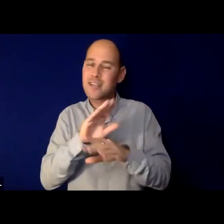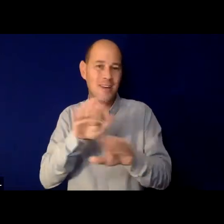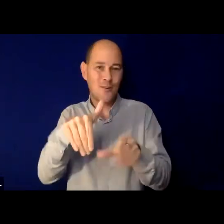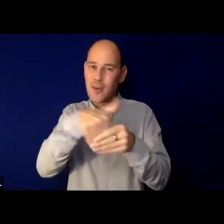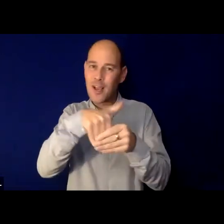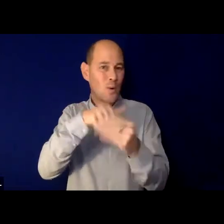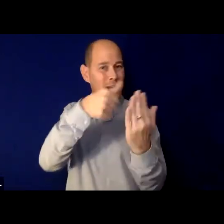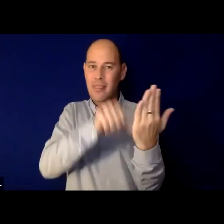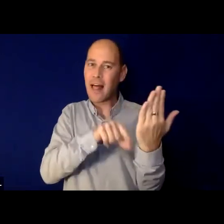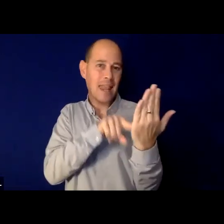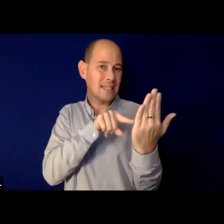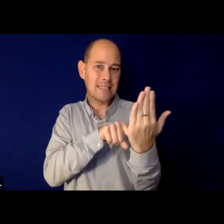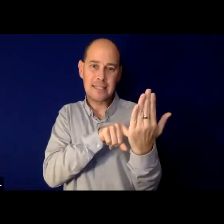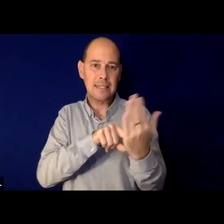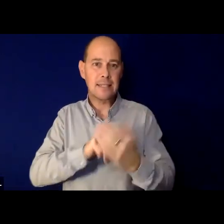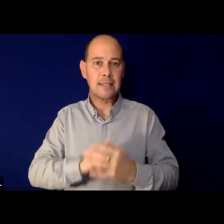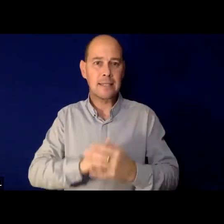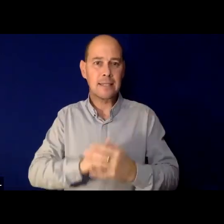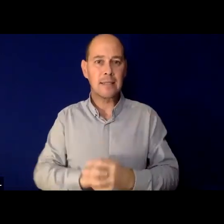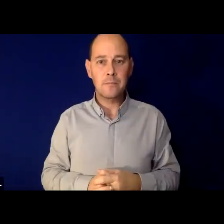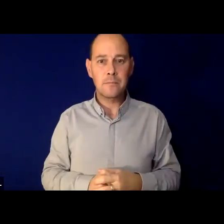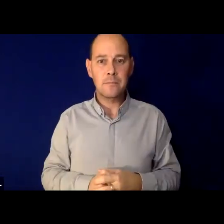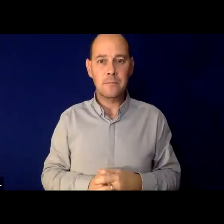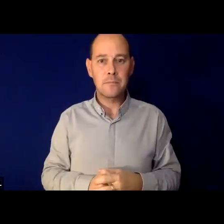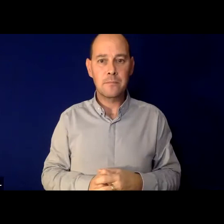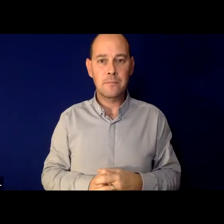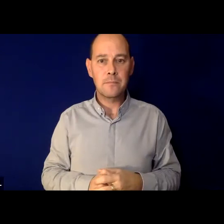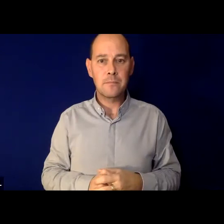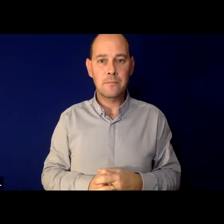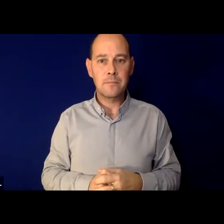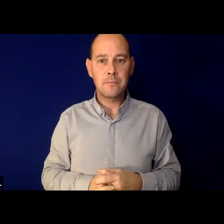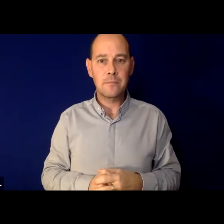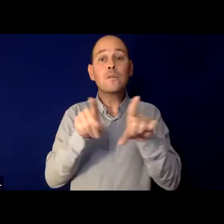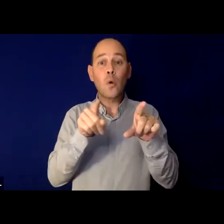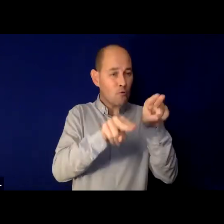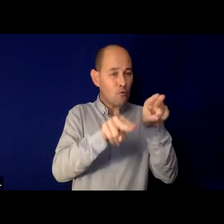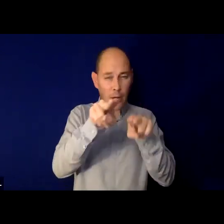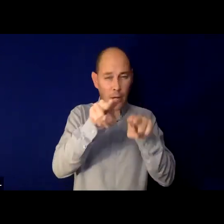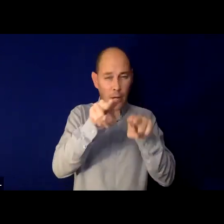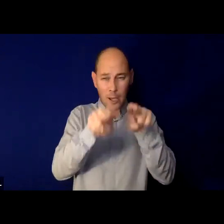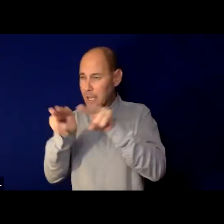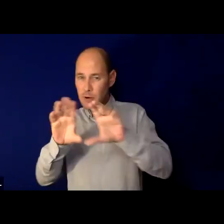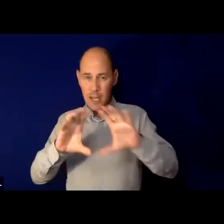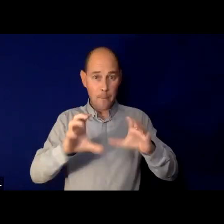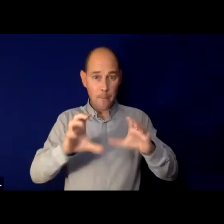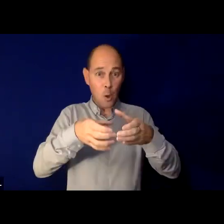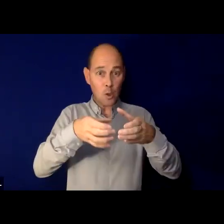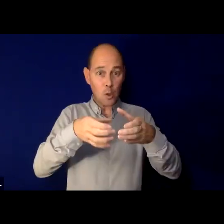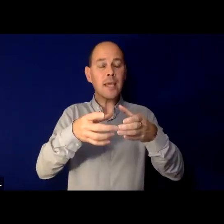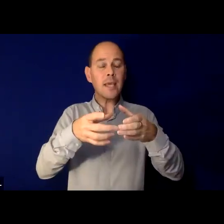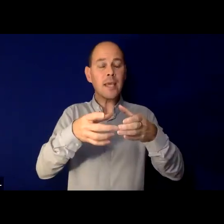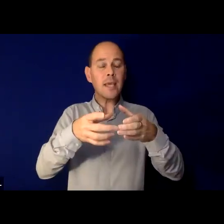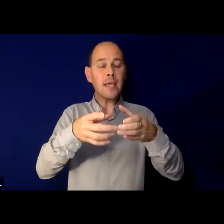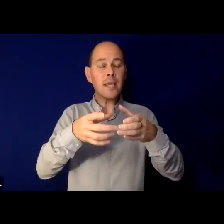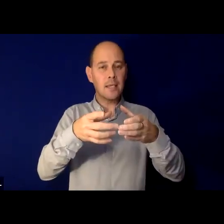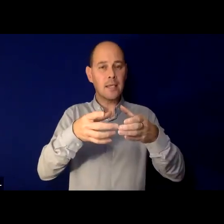there. The other one was the regulatory body, which control the standard and the product